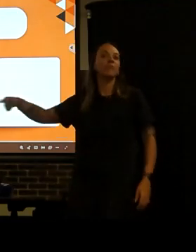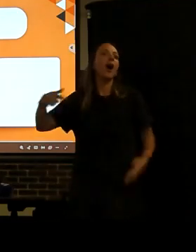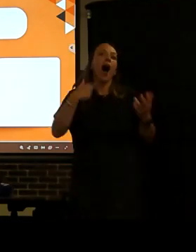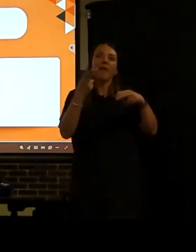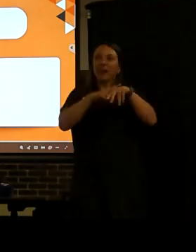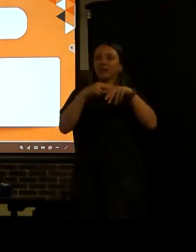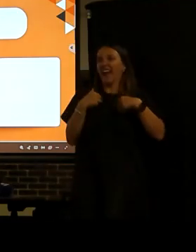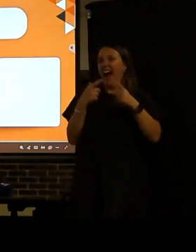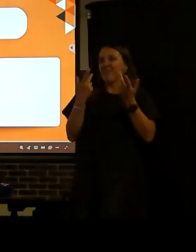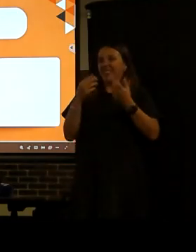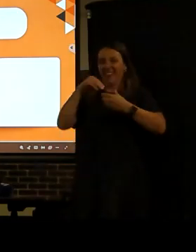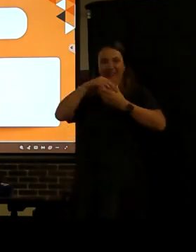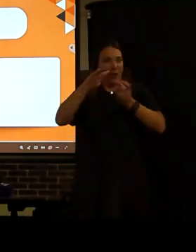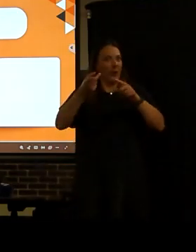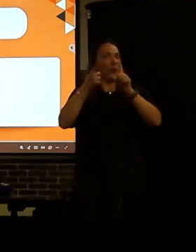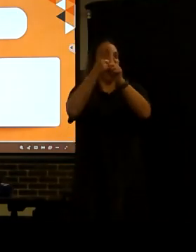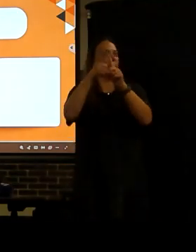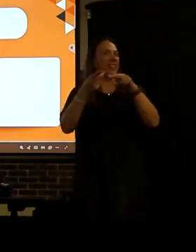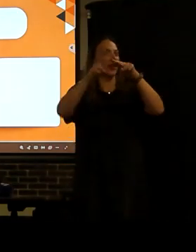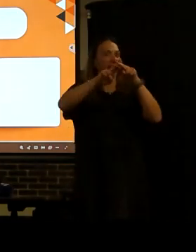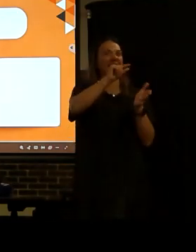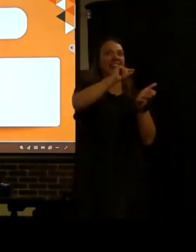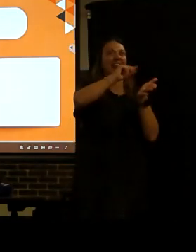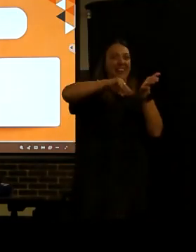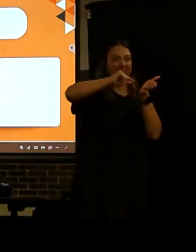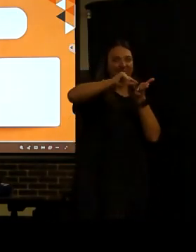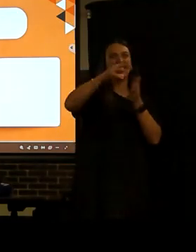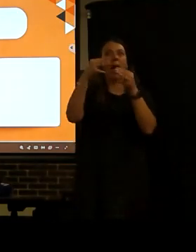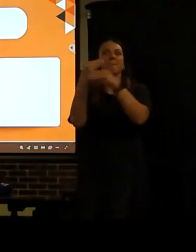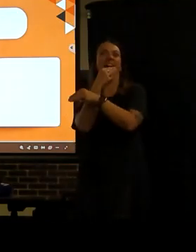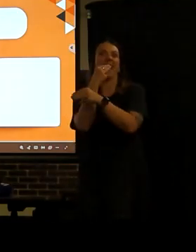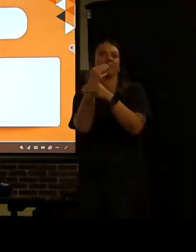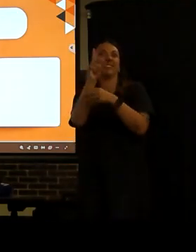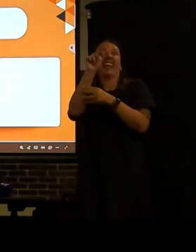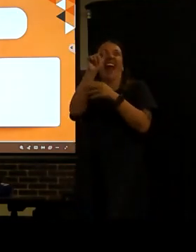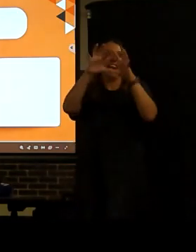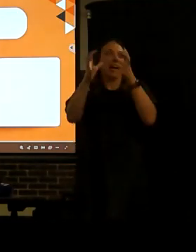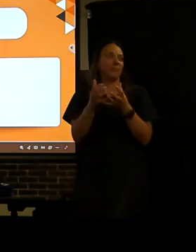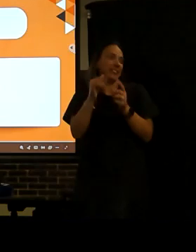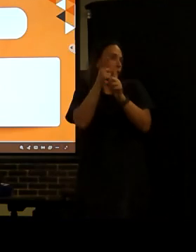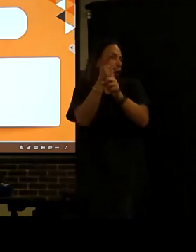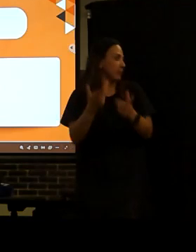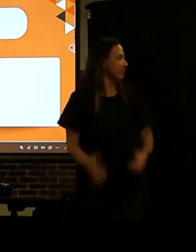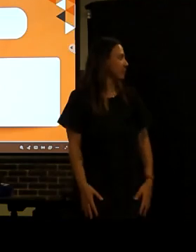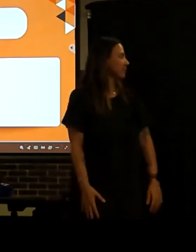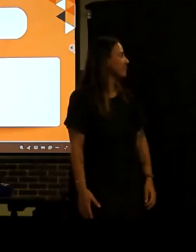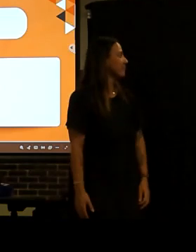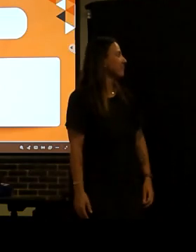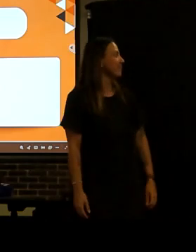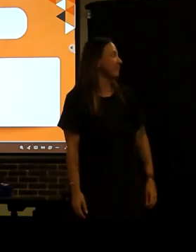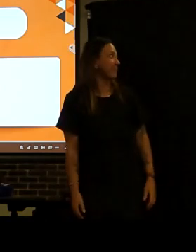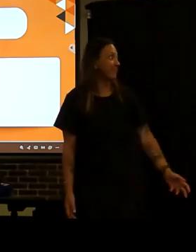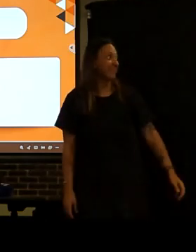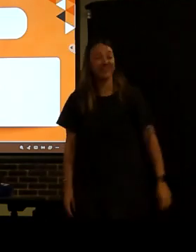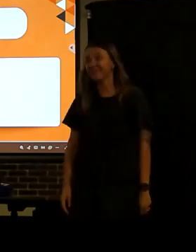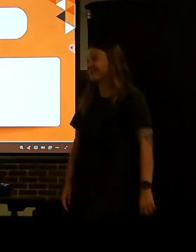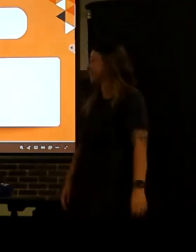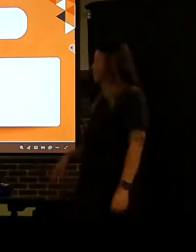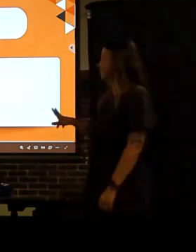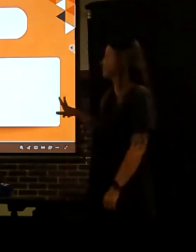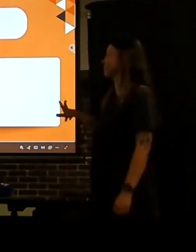there to support them. And then of course, we have a goal to increase literacy and mathematics as well